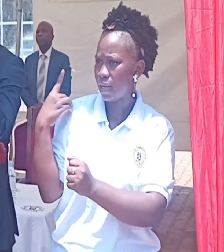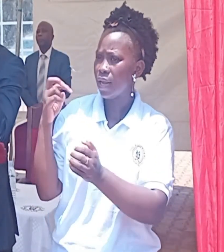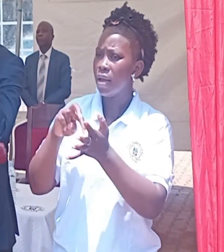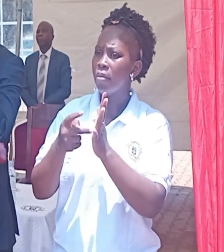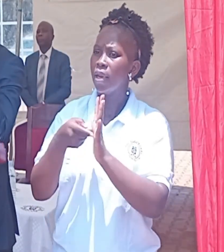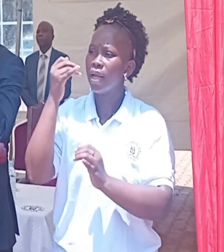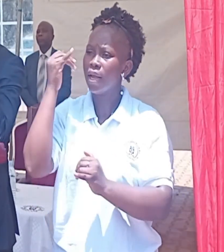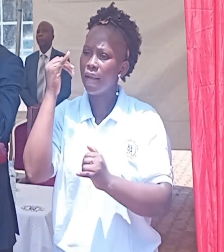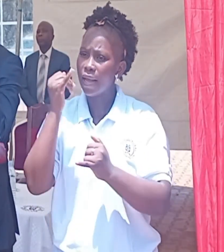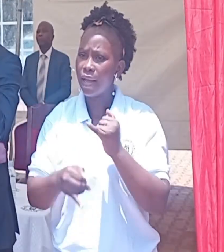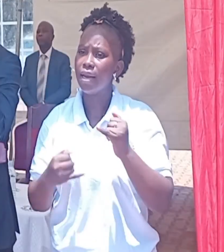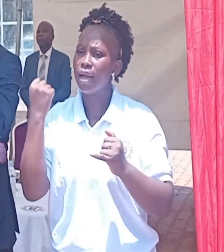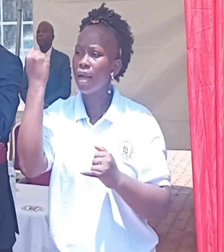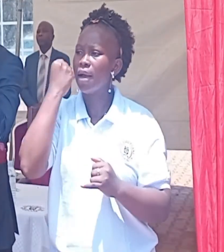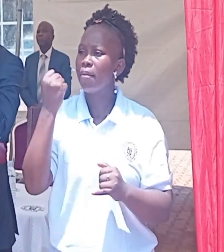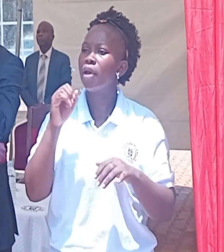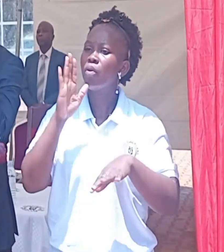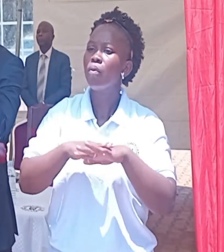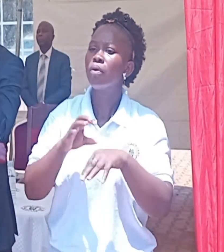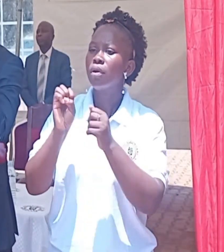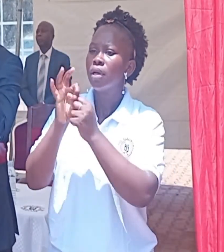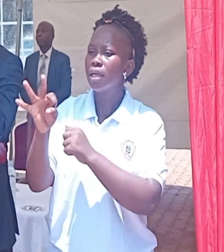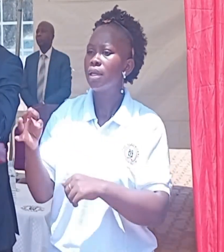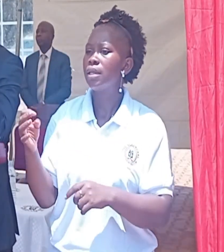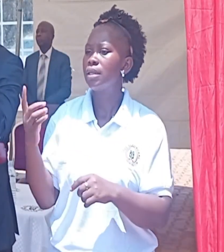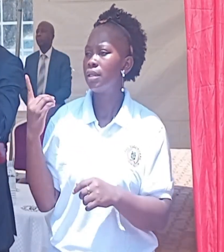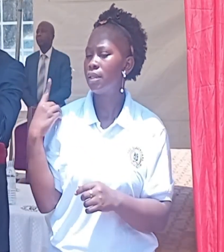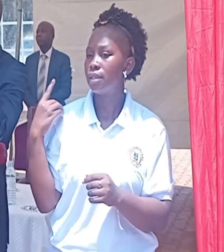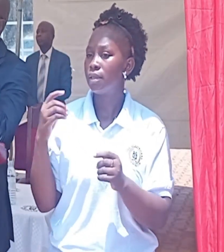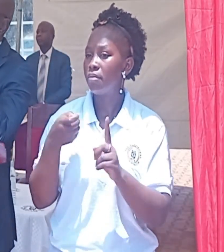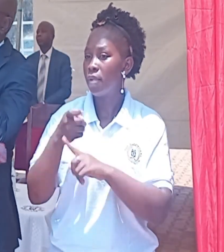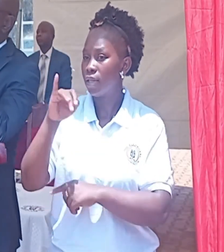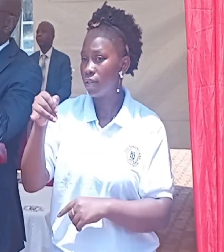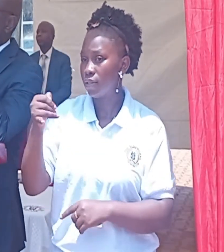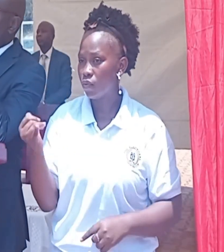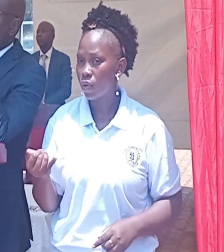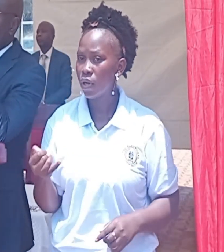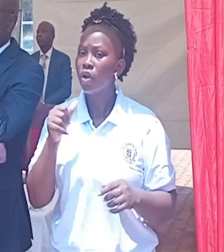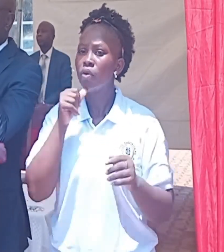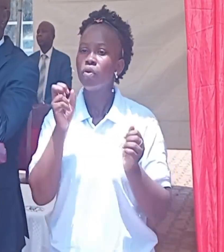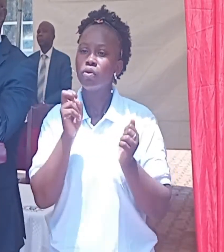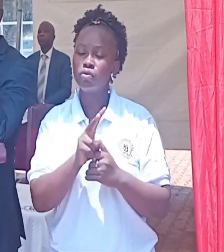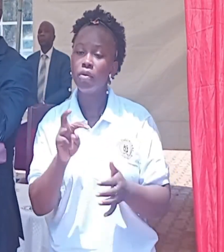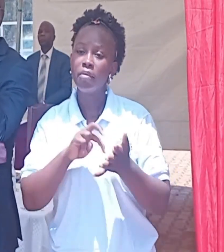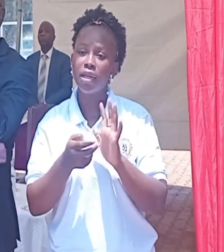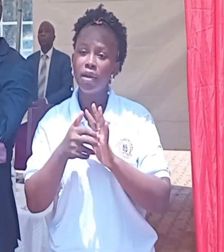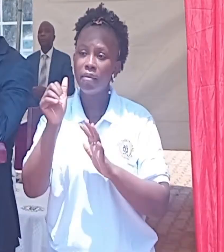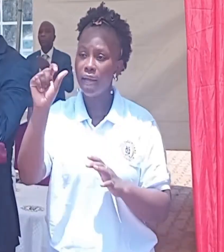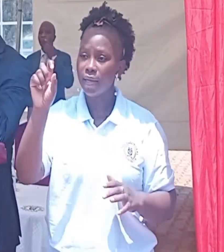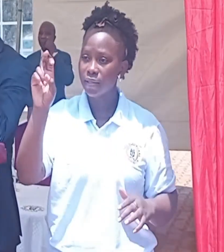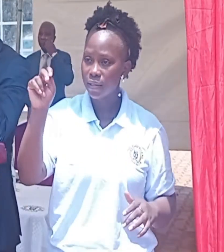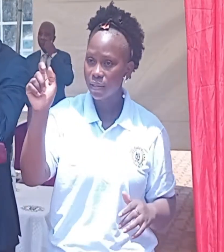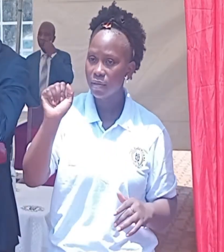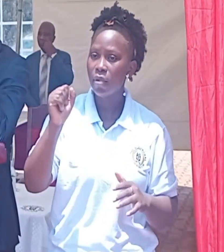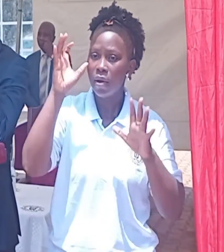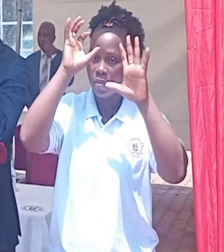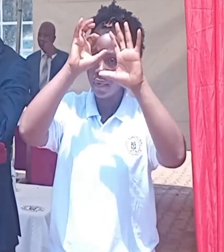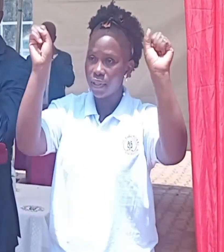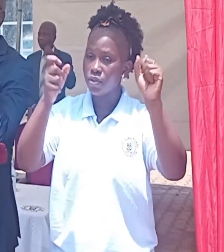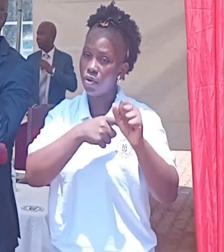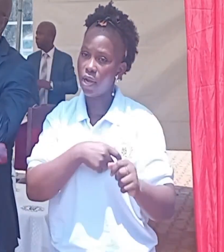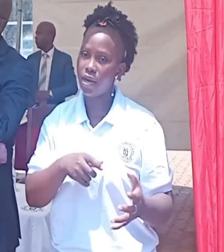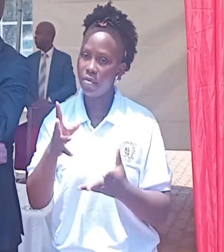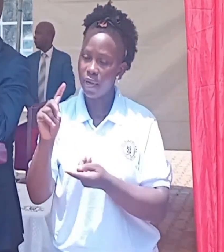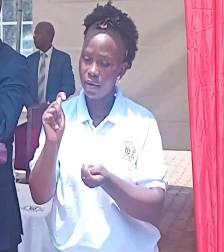okukomekerezebwa ennaku 13 January, si 12. N'ekyo ba agents ba presidential candidates mugende